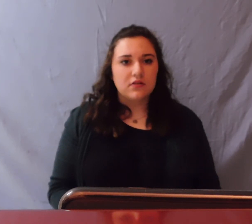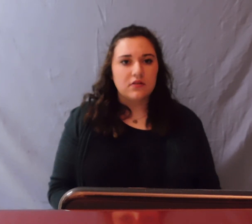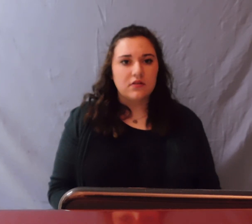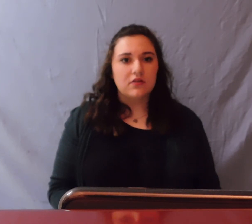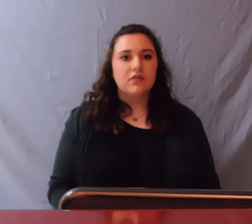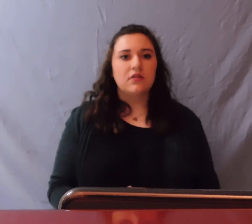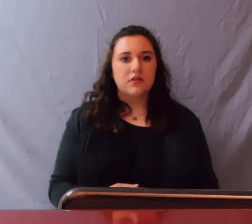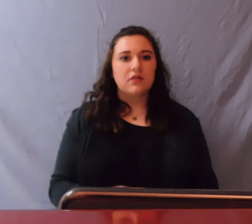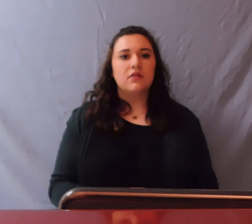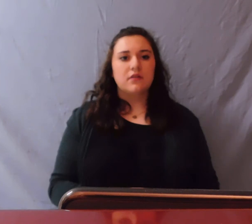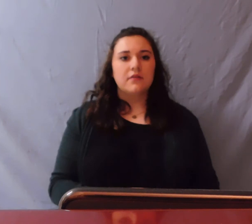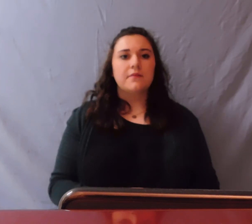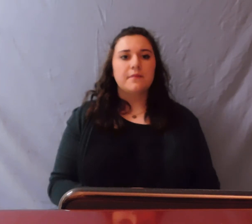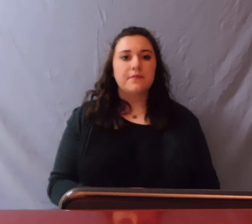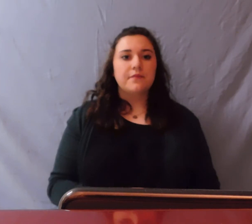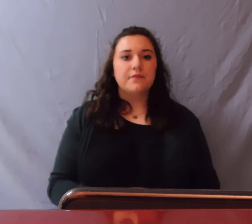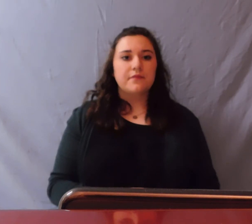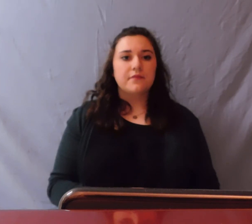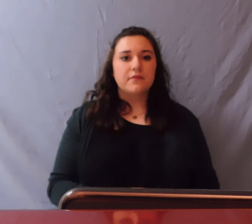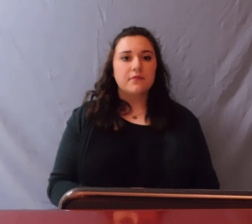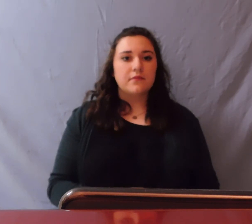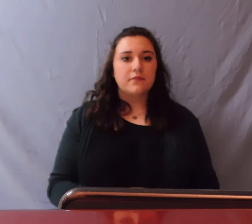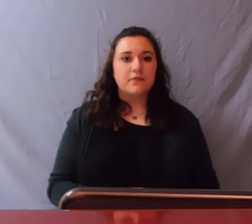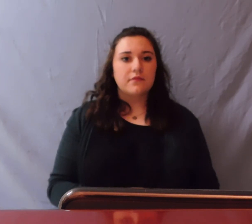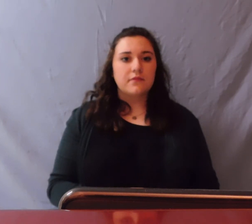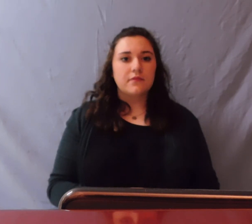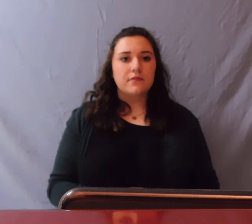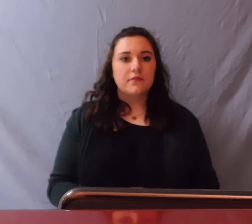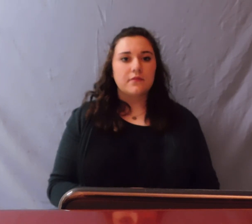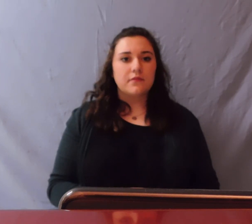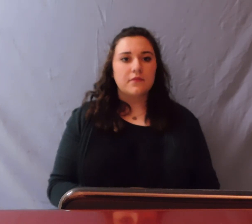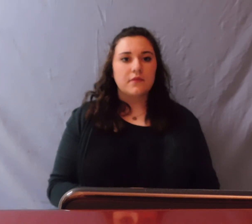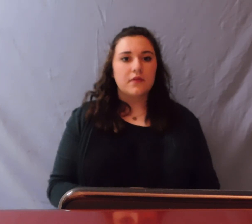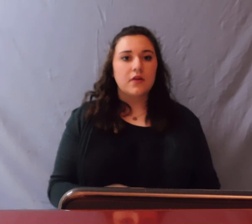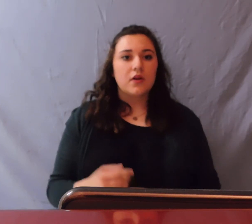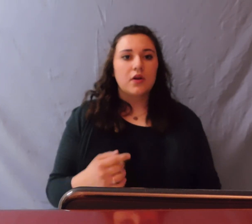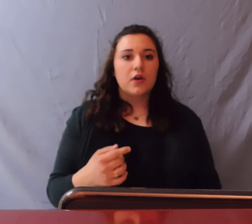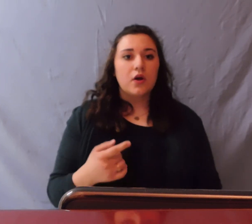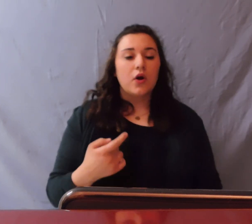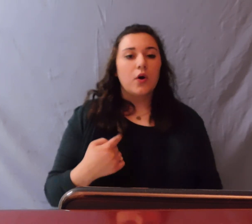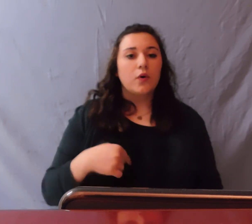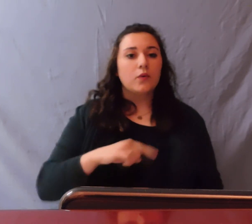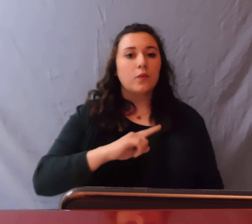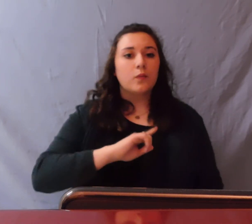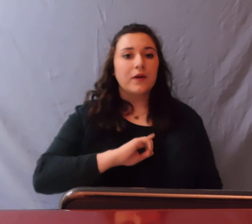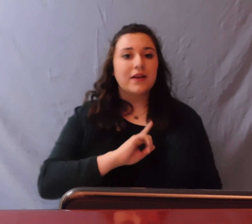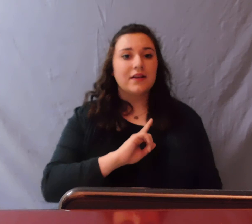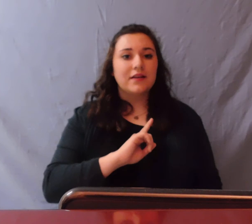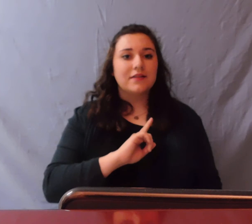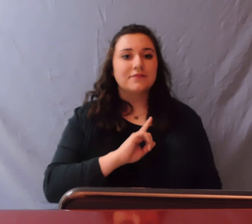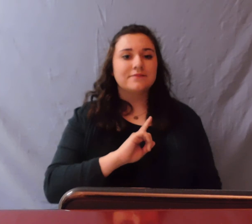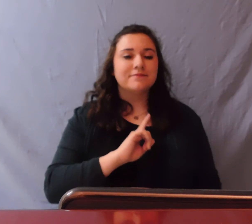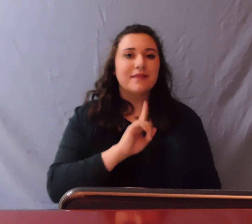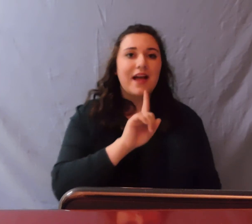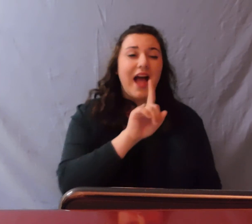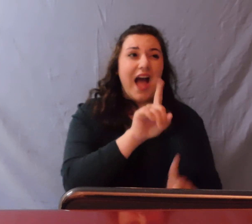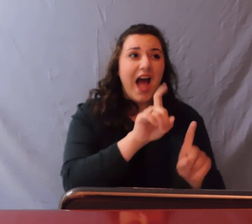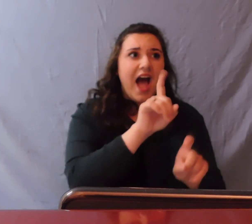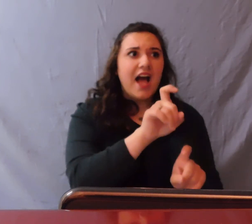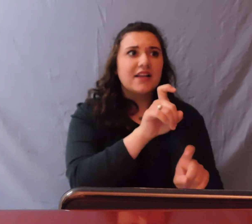Okay. Well, what we'll do is we'll have to put in a request for emergency assistance, and then maybe we can go and follow that up with you